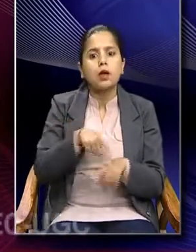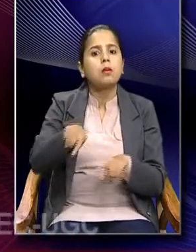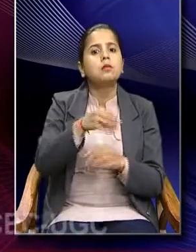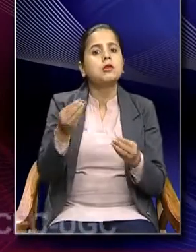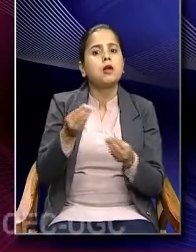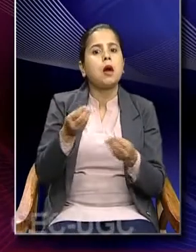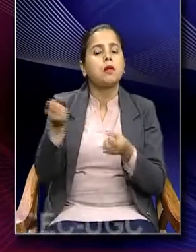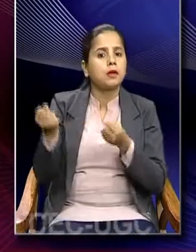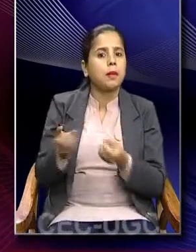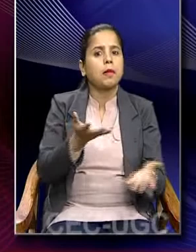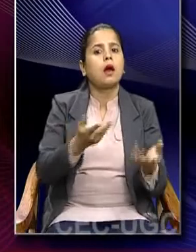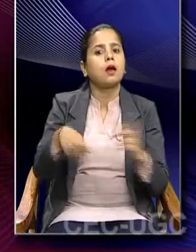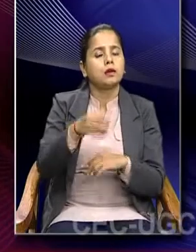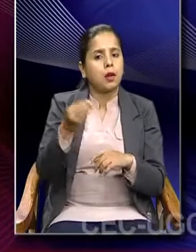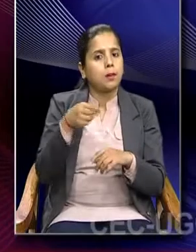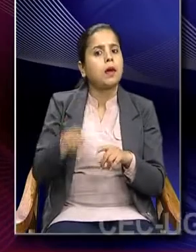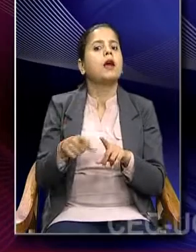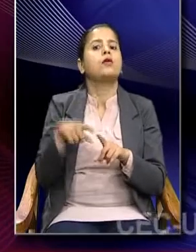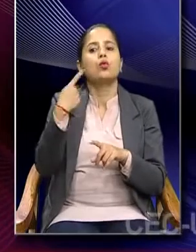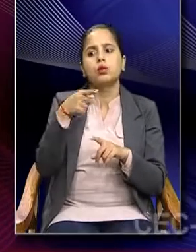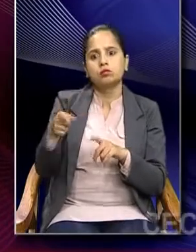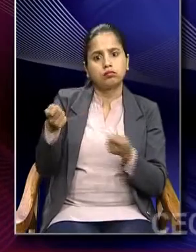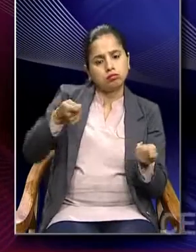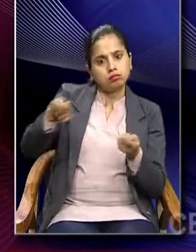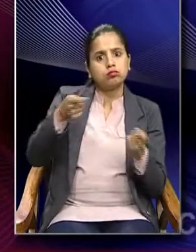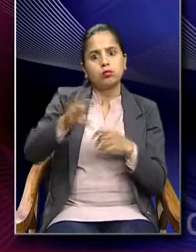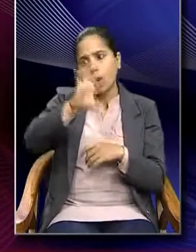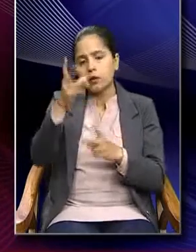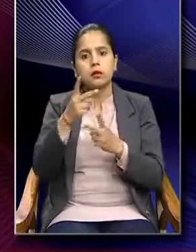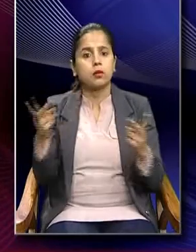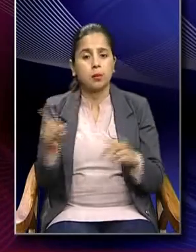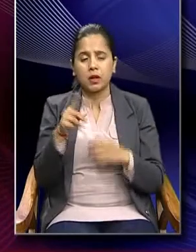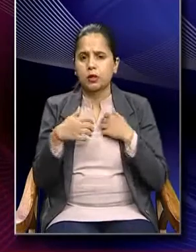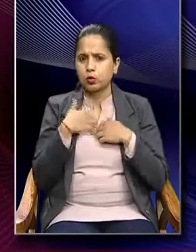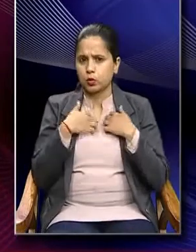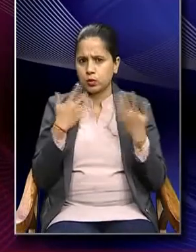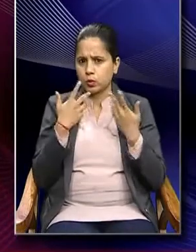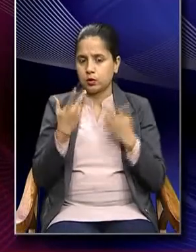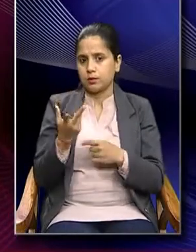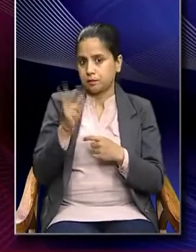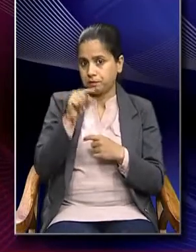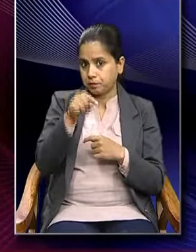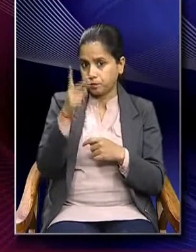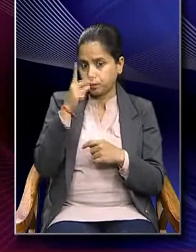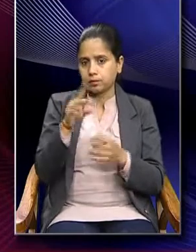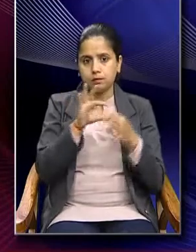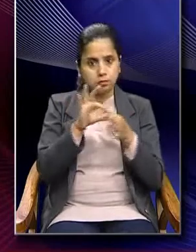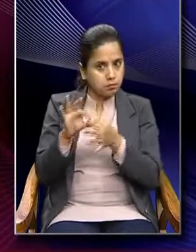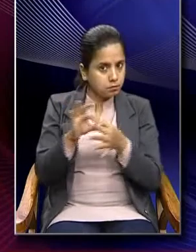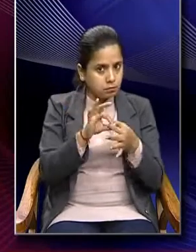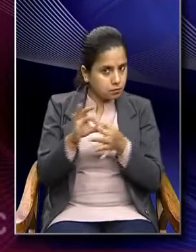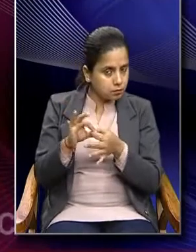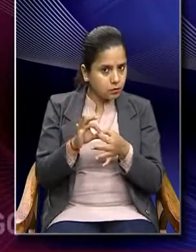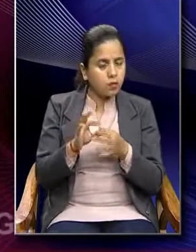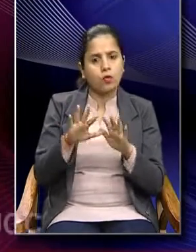some dominant country, some rich country. But the interesting thing is that here again the relationship